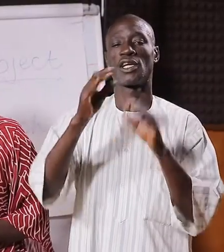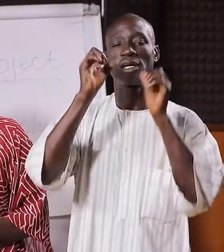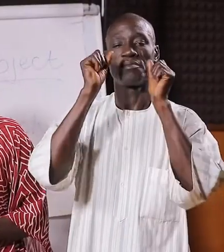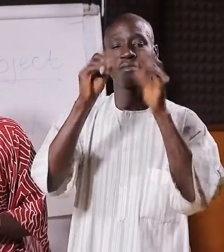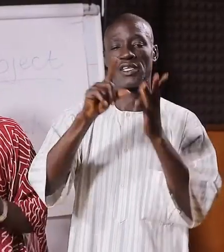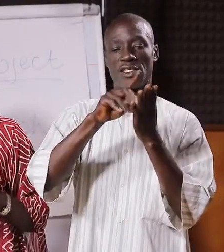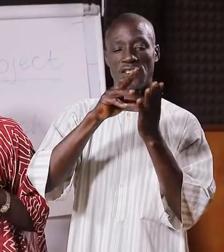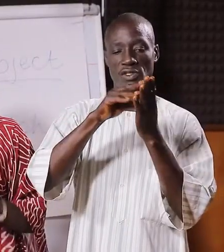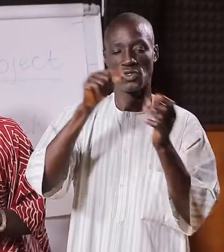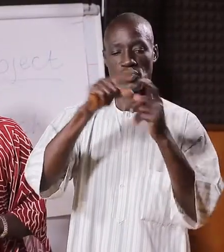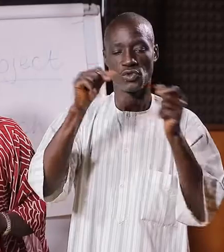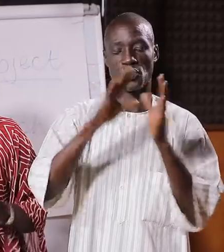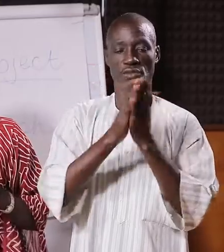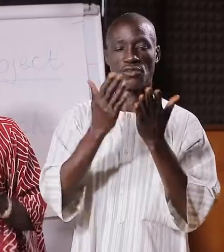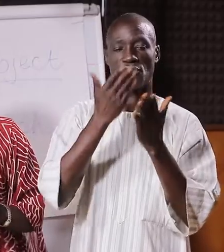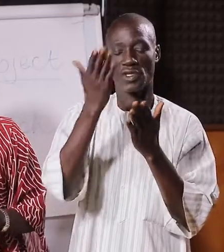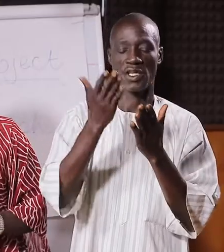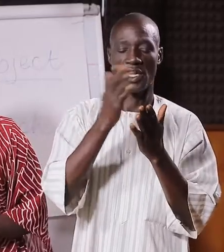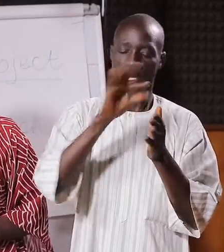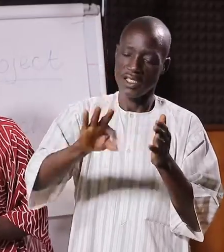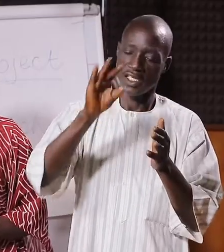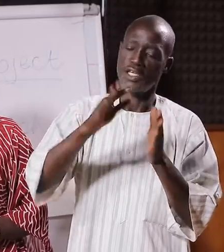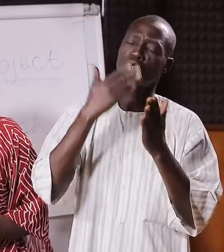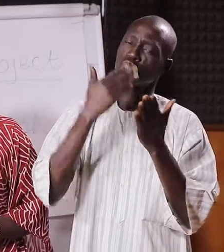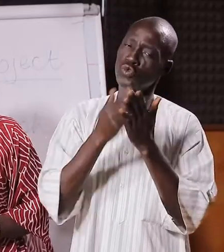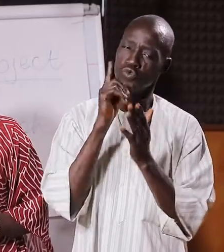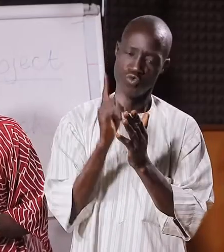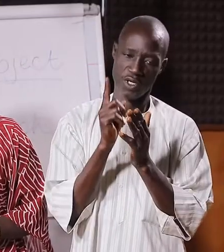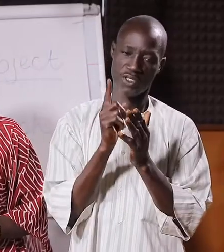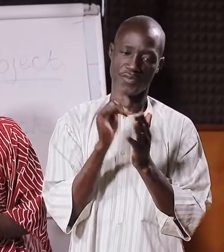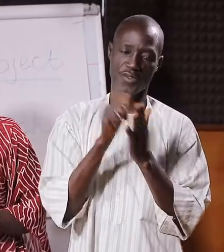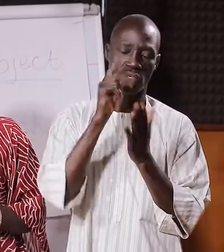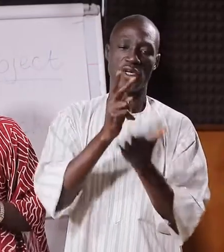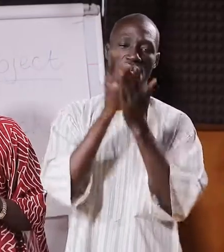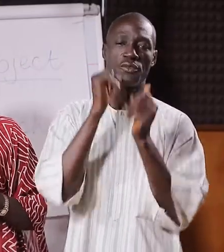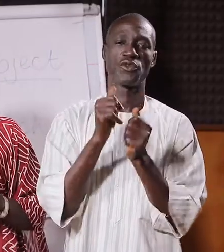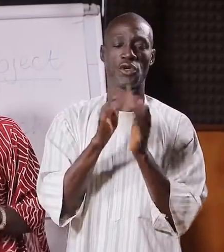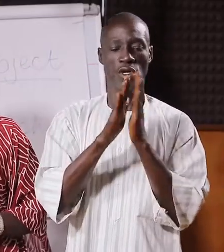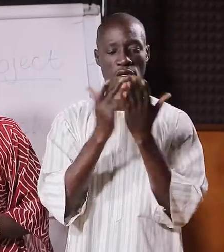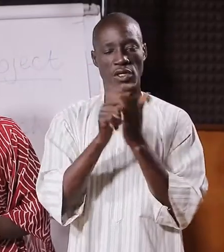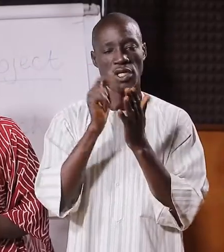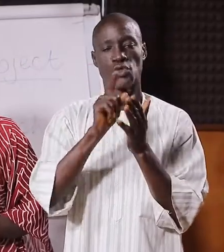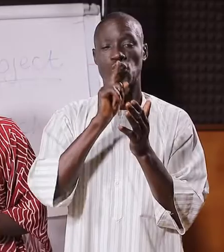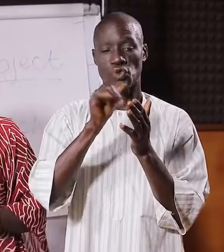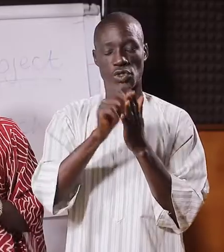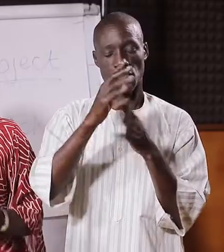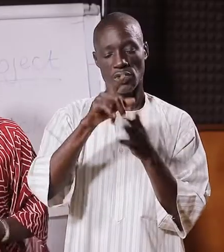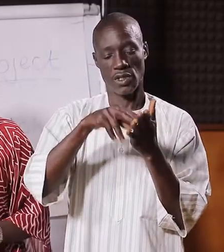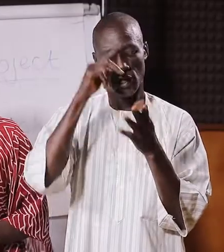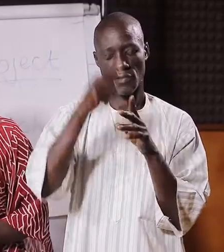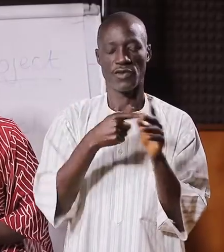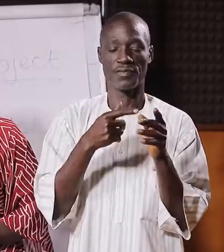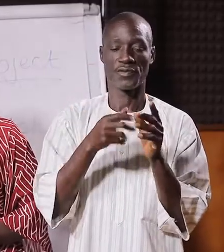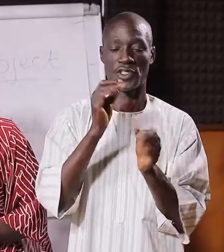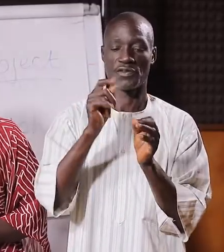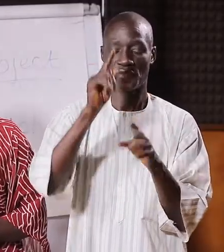there, but try to select relevant storybooks. Books that you are sure you will learn from. Where you are not